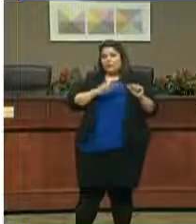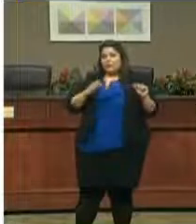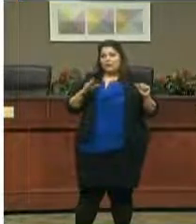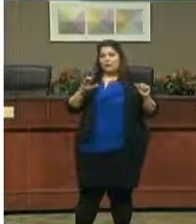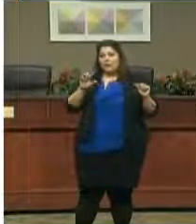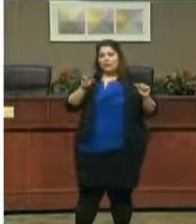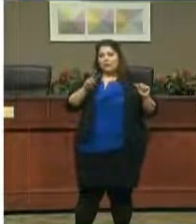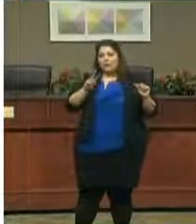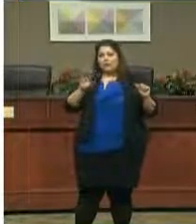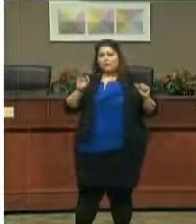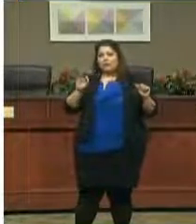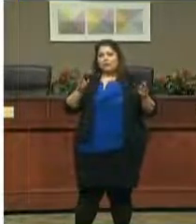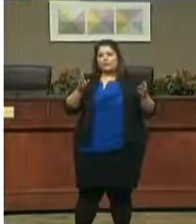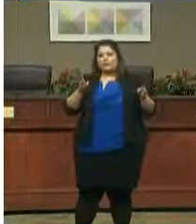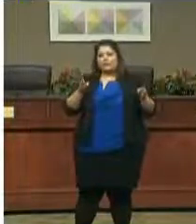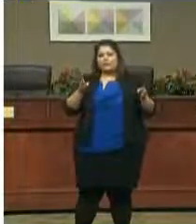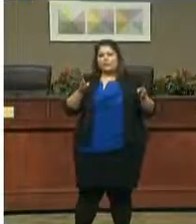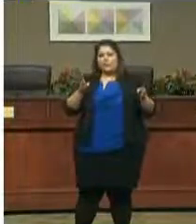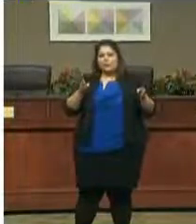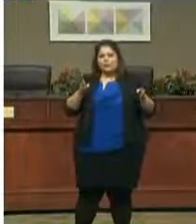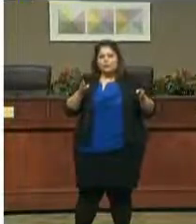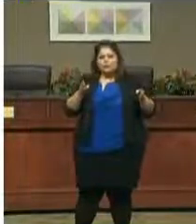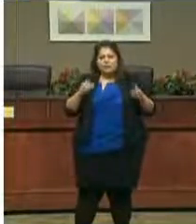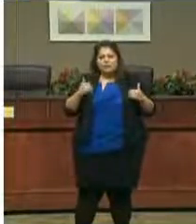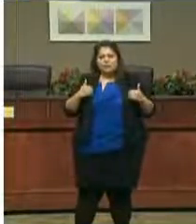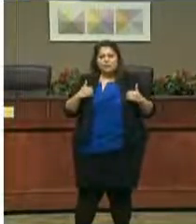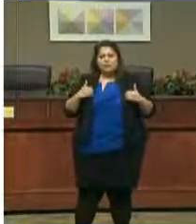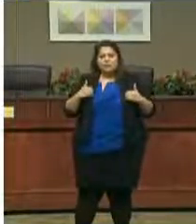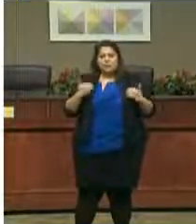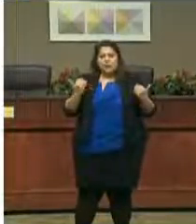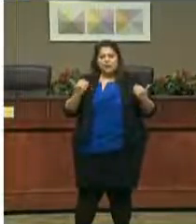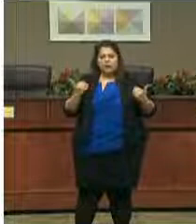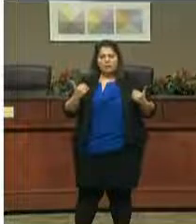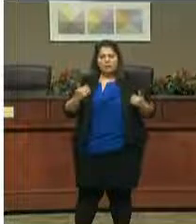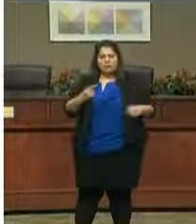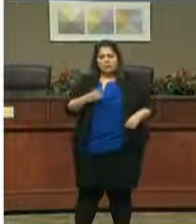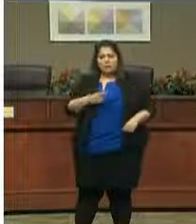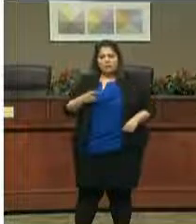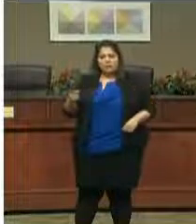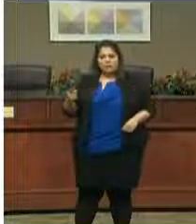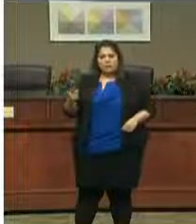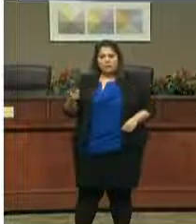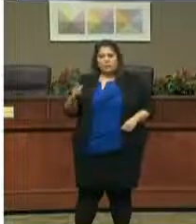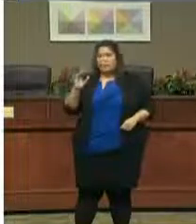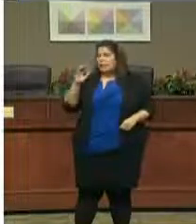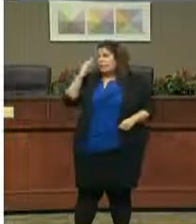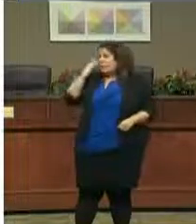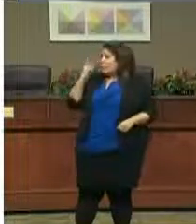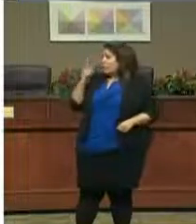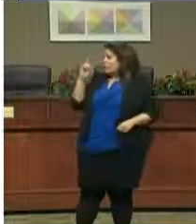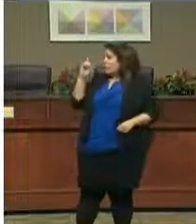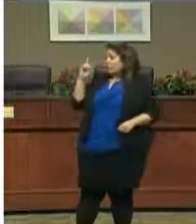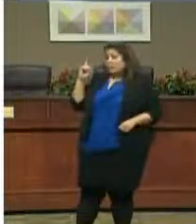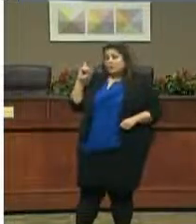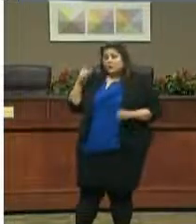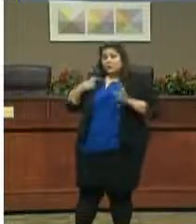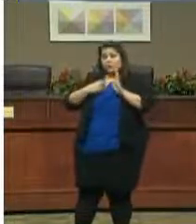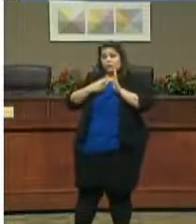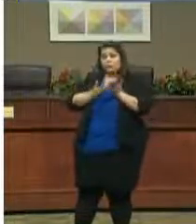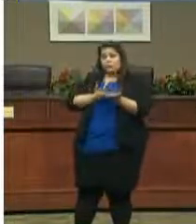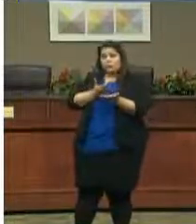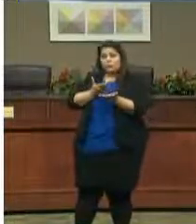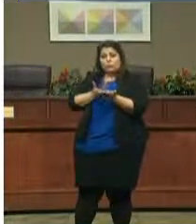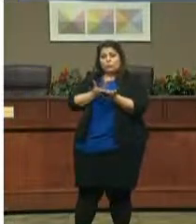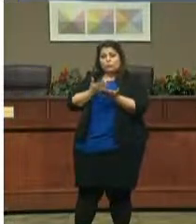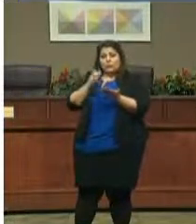years old. So that's quite young. This data also indicates us that we have